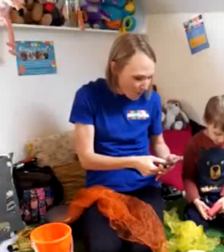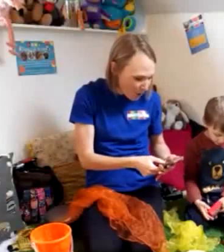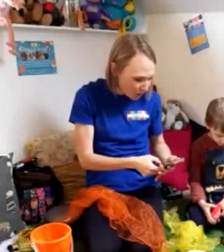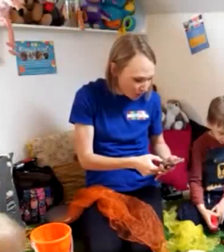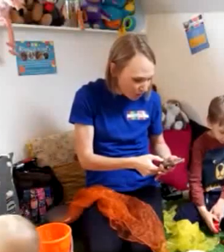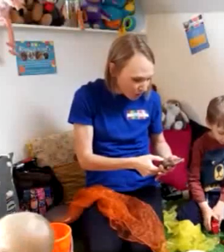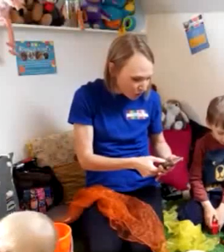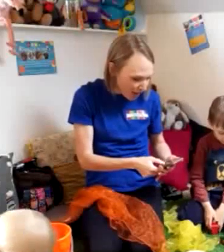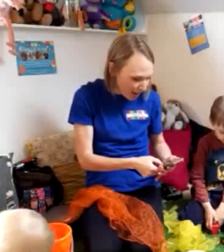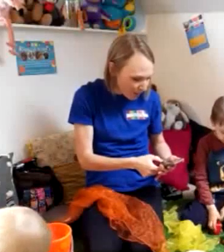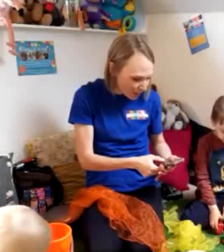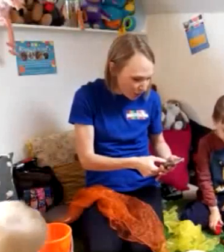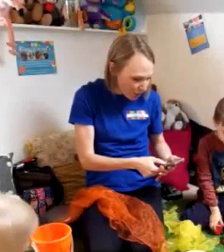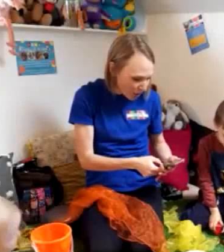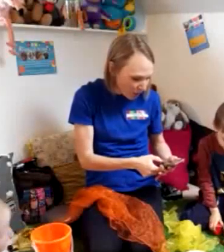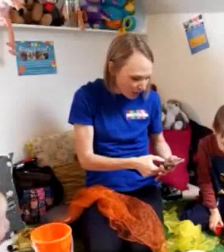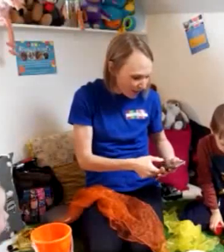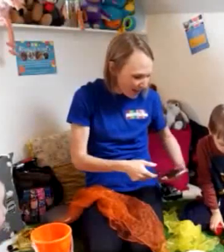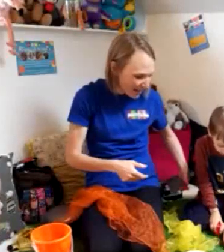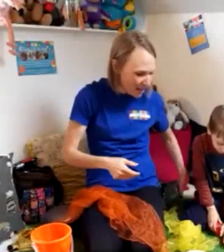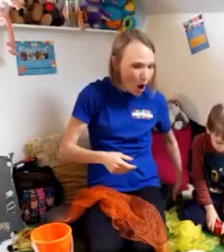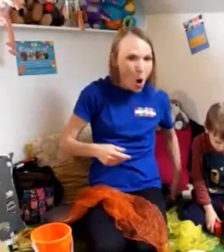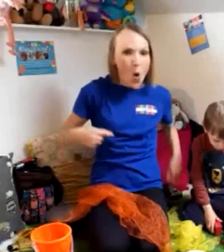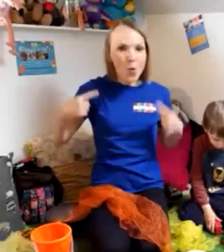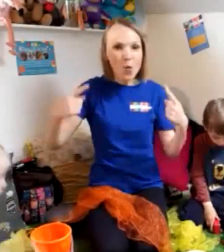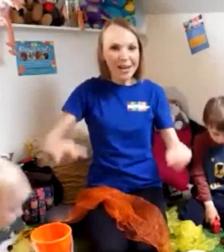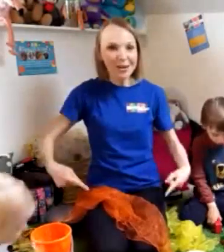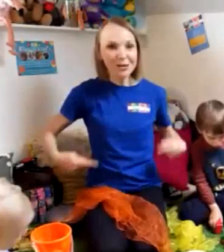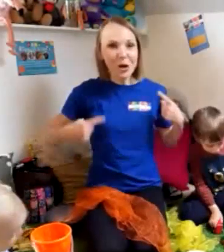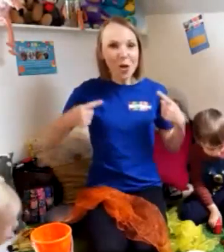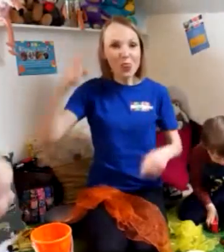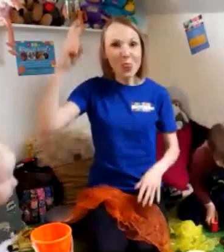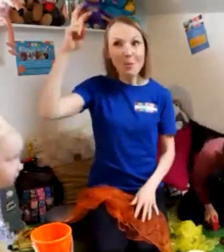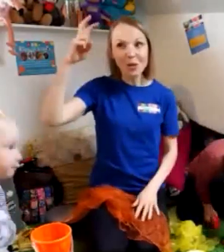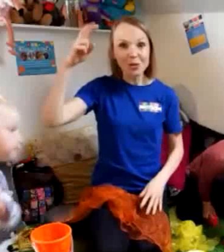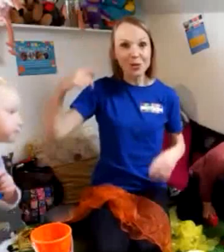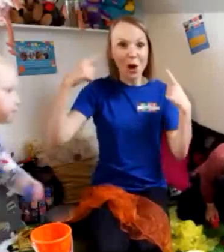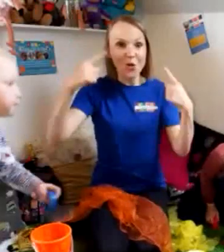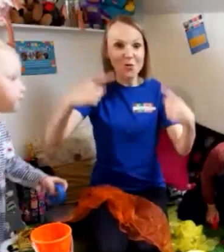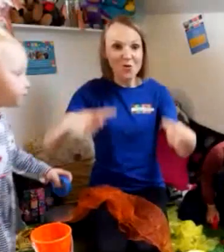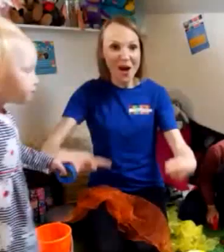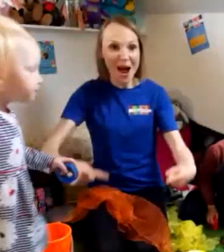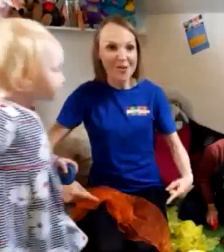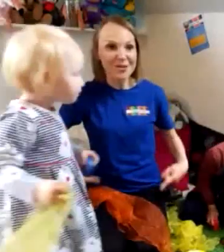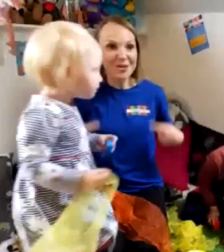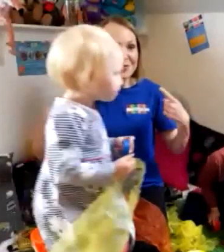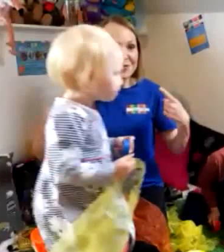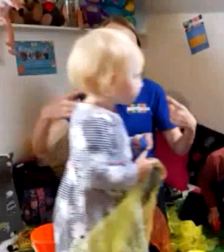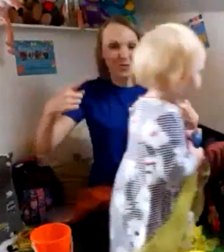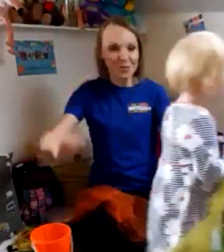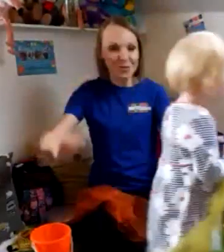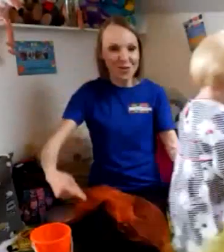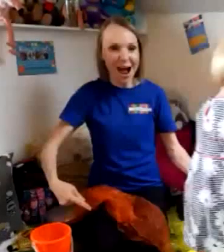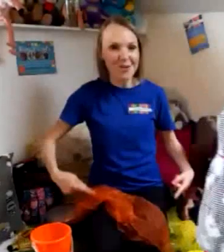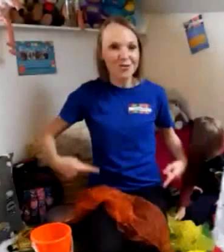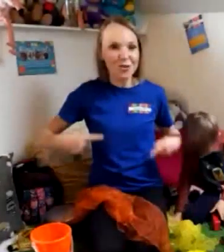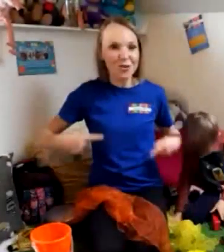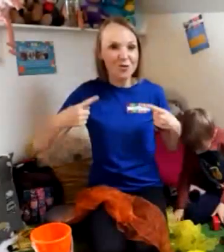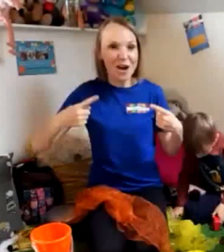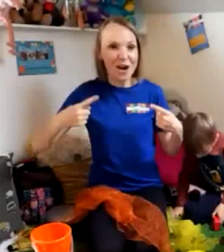A bus. Shall we do the wheels on the bus go round and round, round and round all day